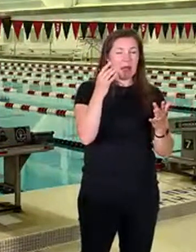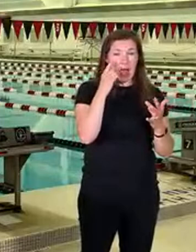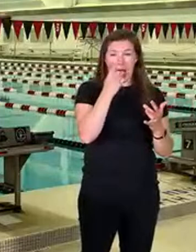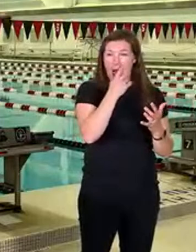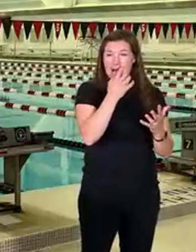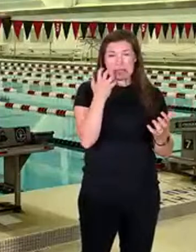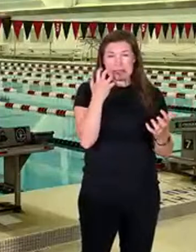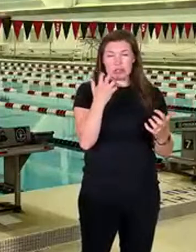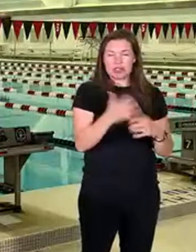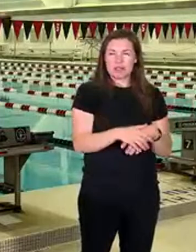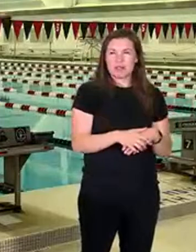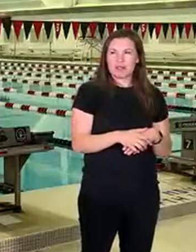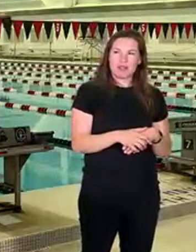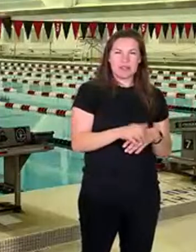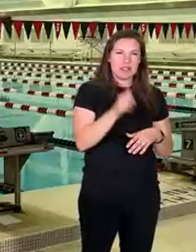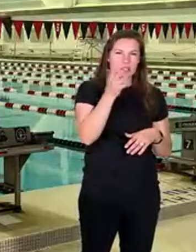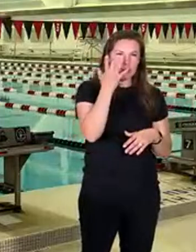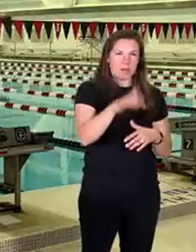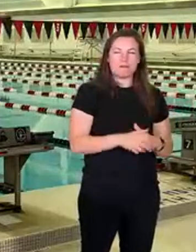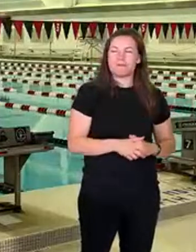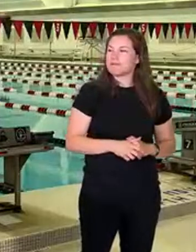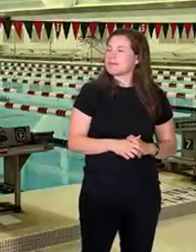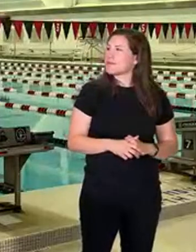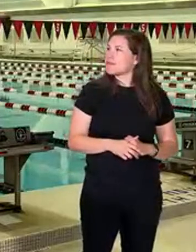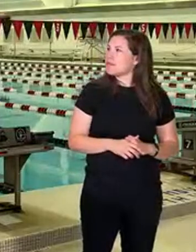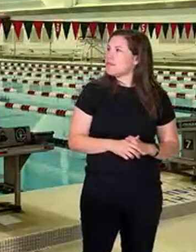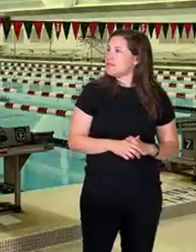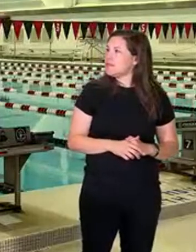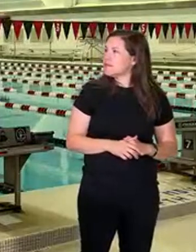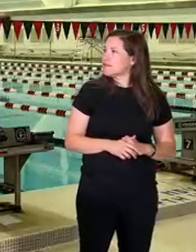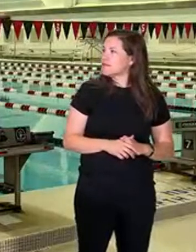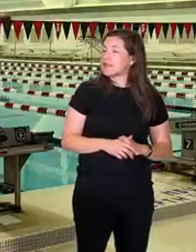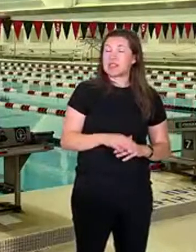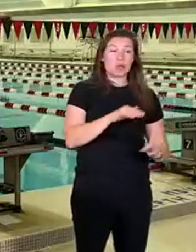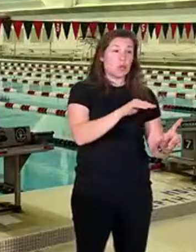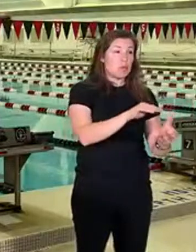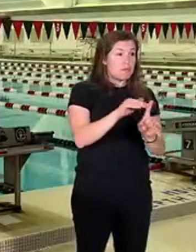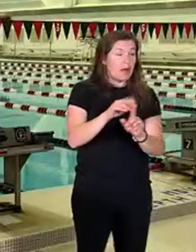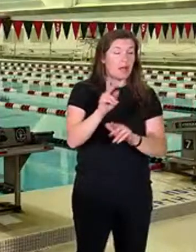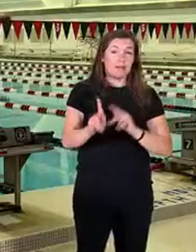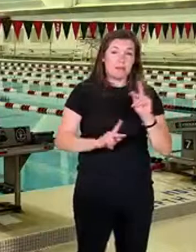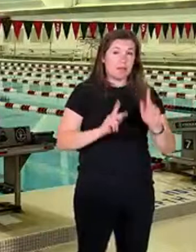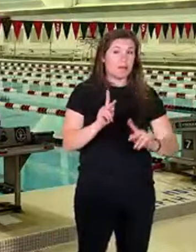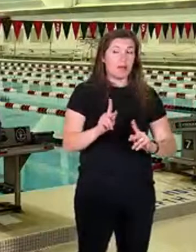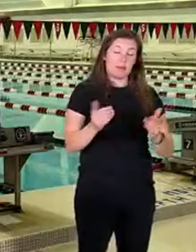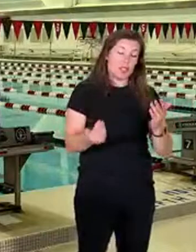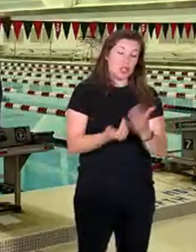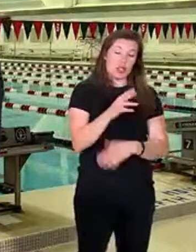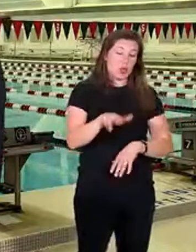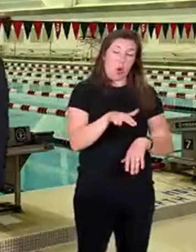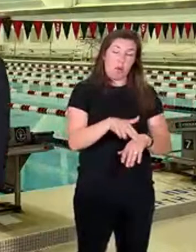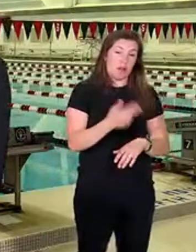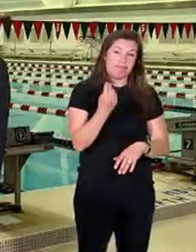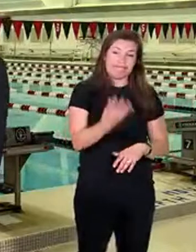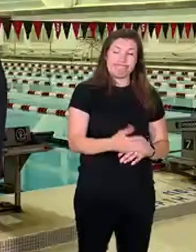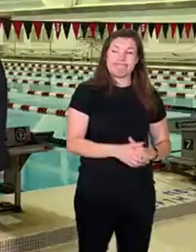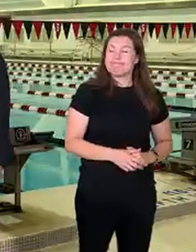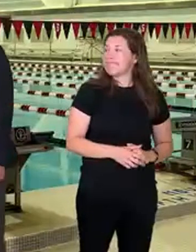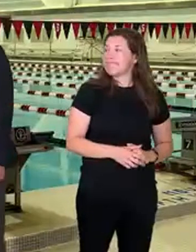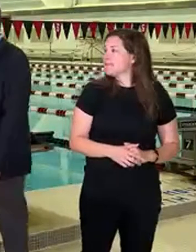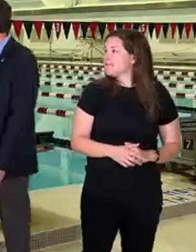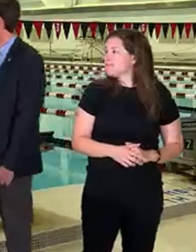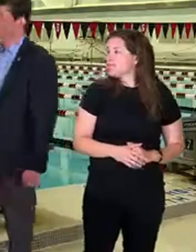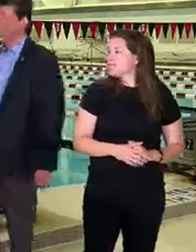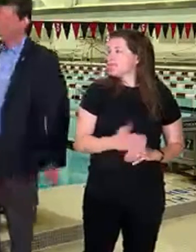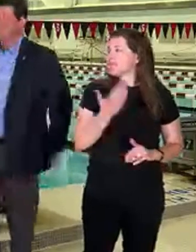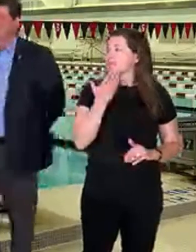were itchy. I was like, that wasn't a smart thing to do. And I'm just reminding people that this is probably the new normal. So, doctor? Yeah,